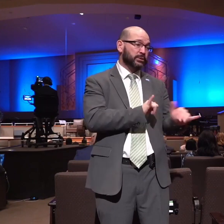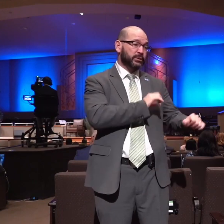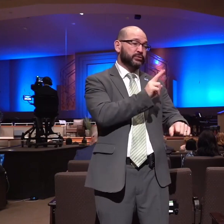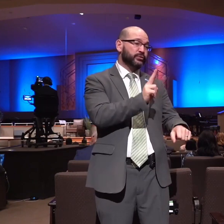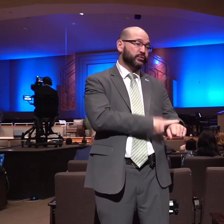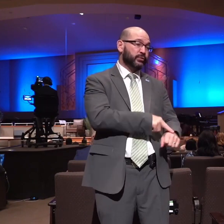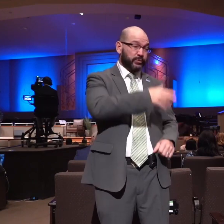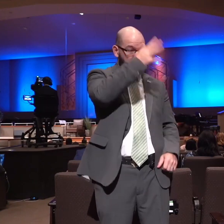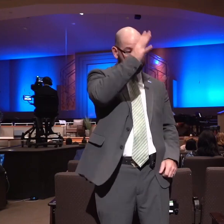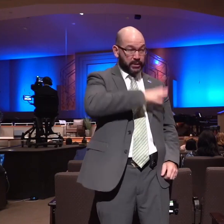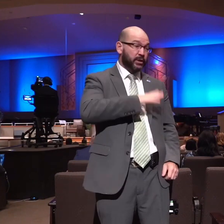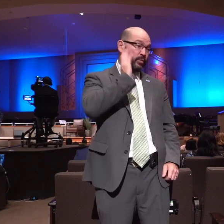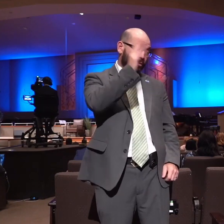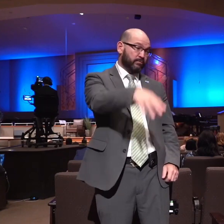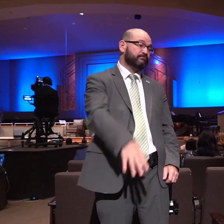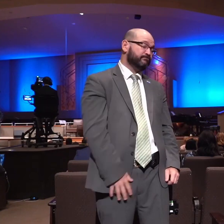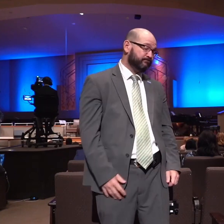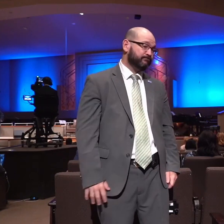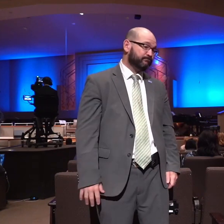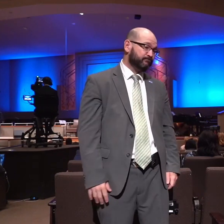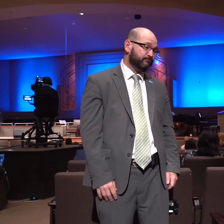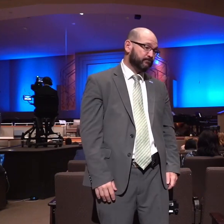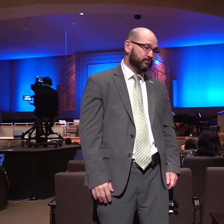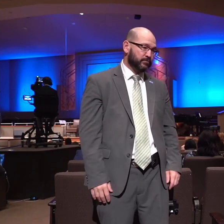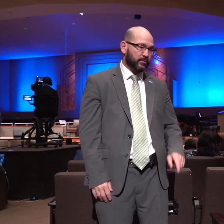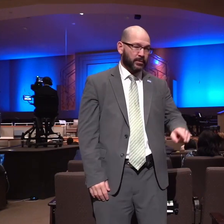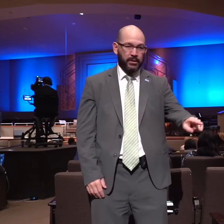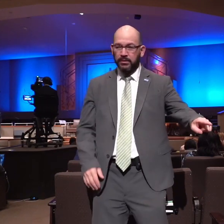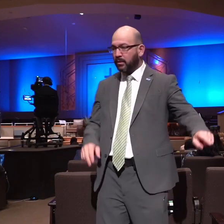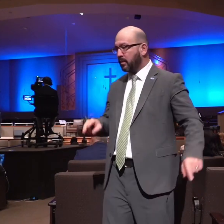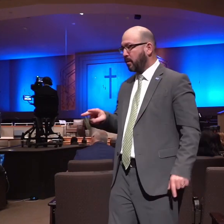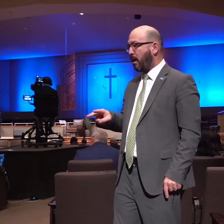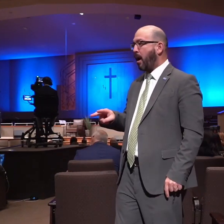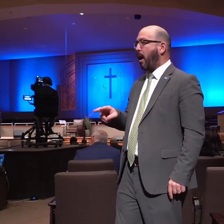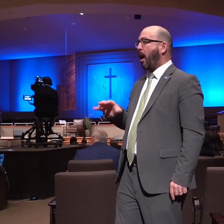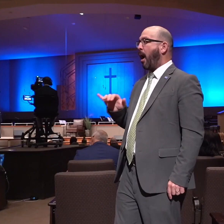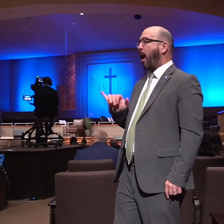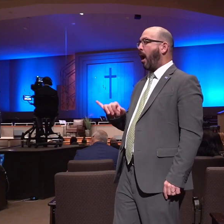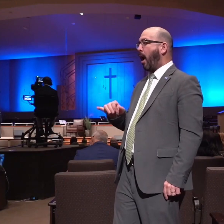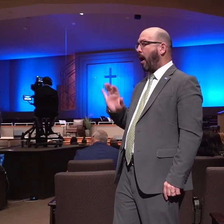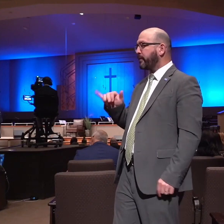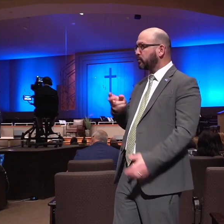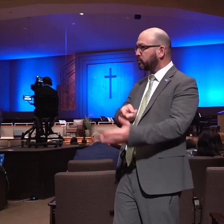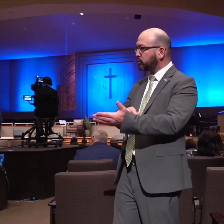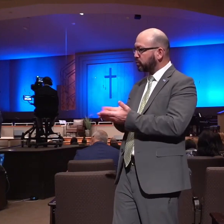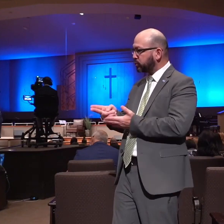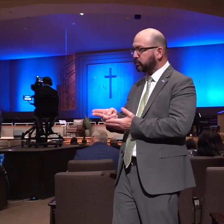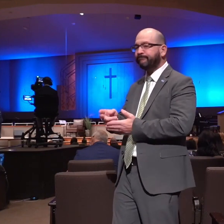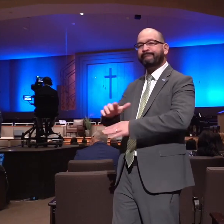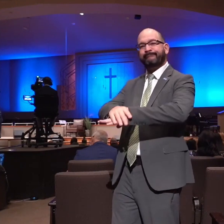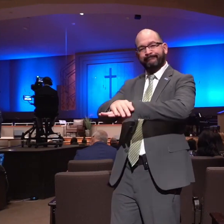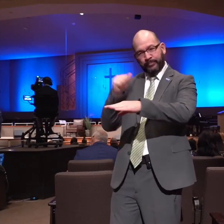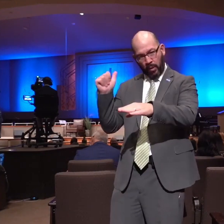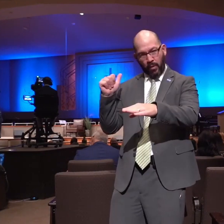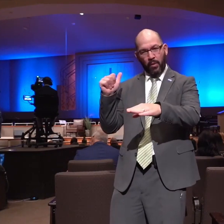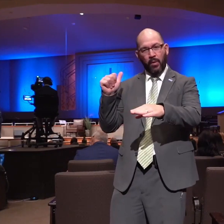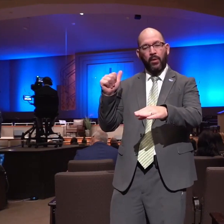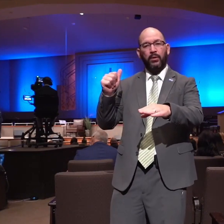any other man and when delilah saw that he had told her all his heart she sent and called for the lords of the philistines saying come up this